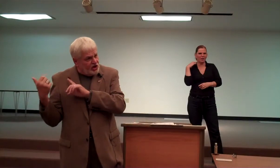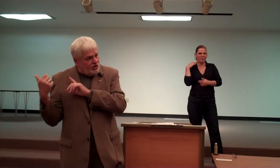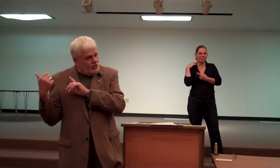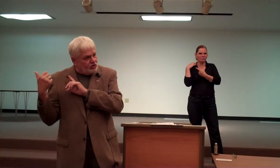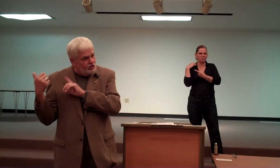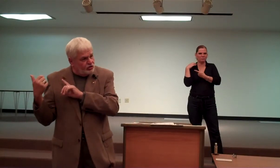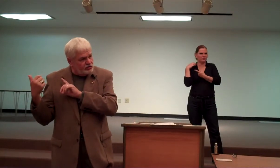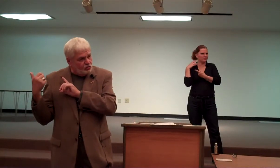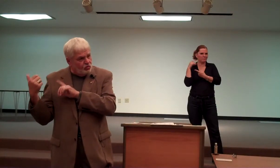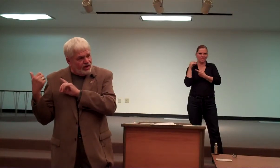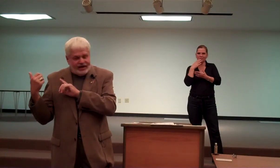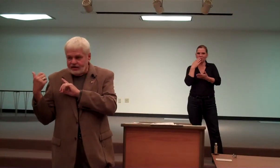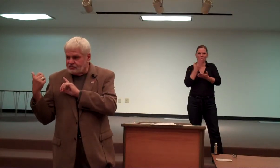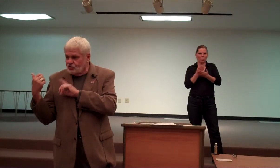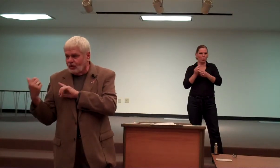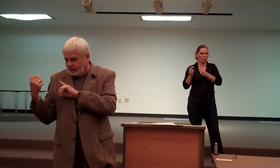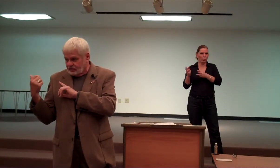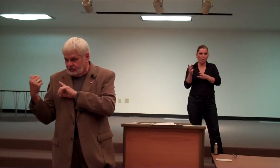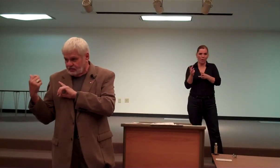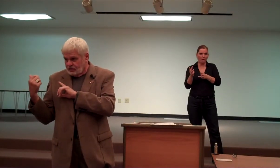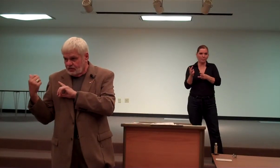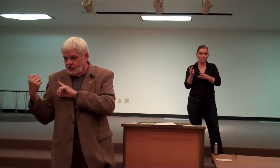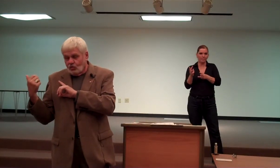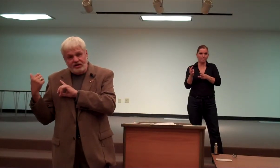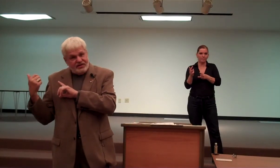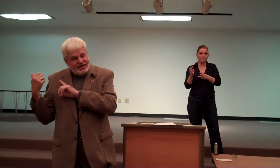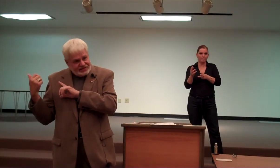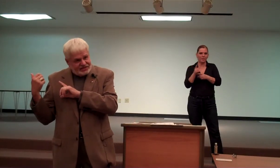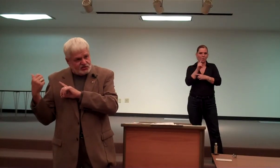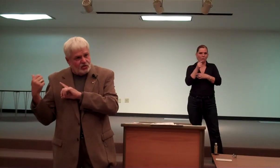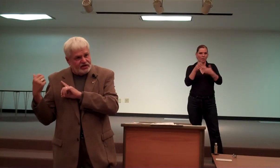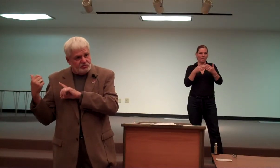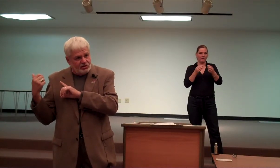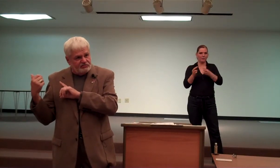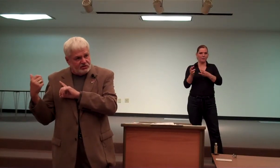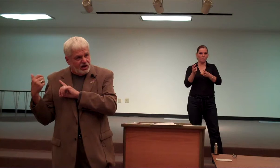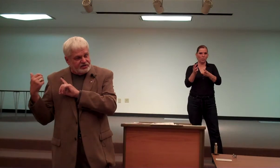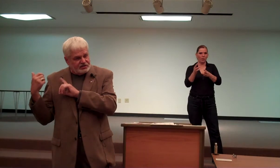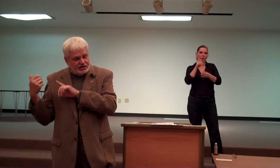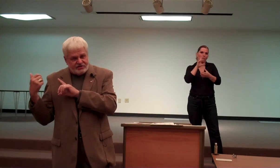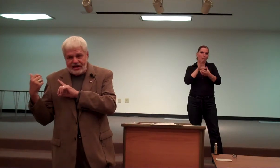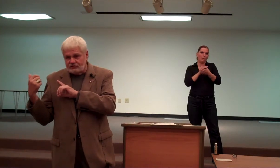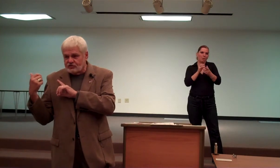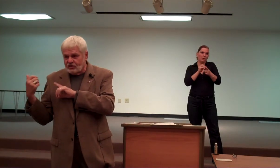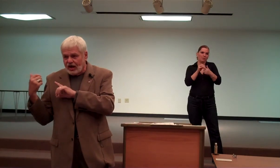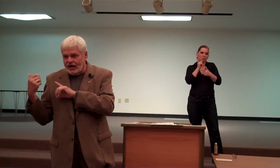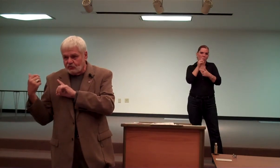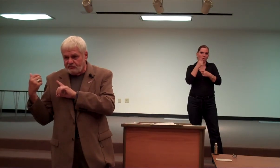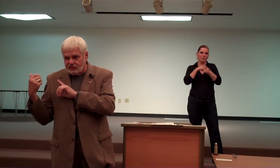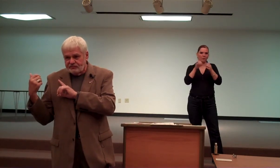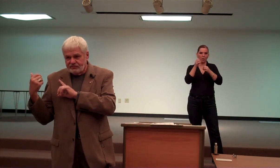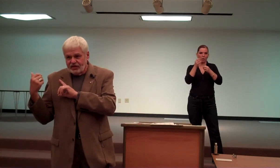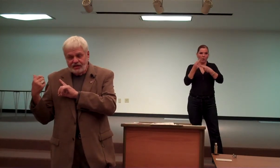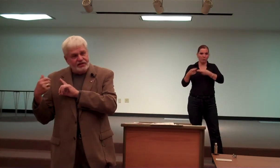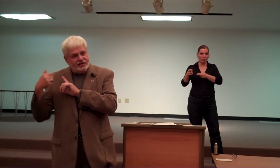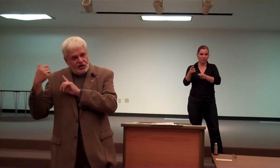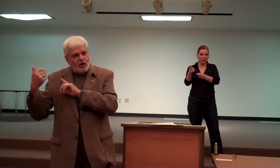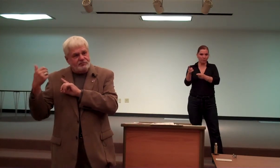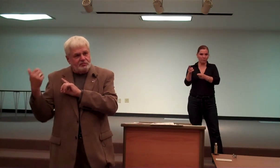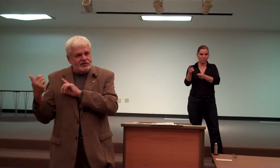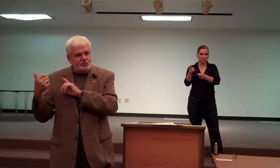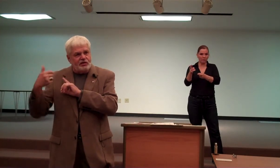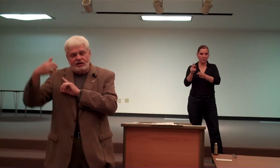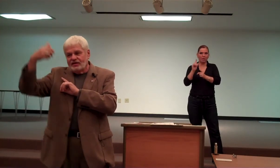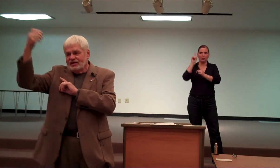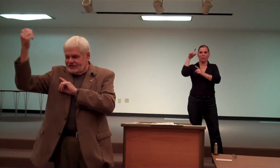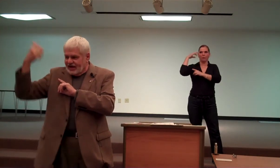There is no good way of doing it. One of the easiest ways, believe it or not, is to come down to the Ohio River and go